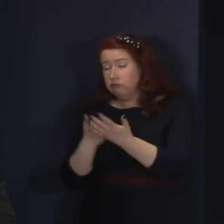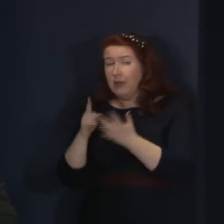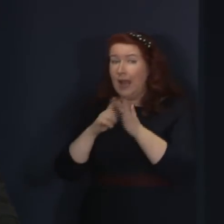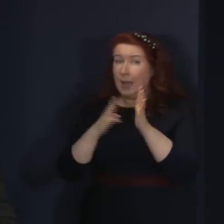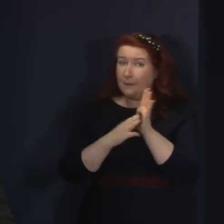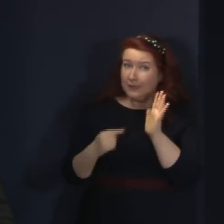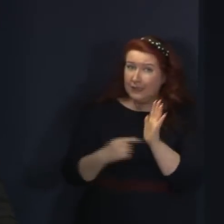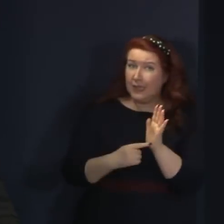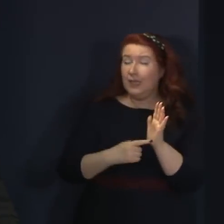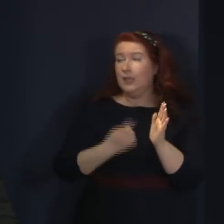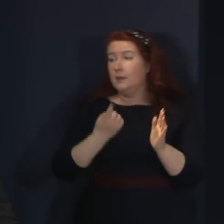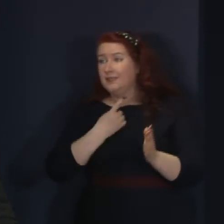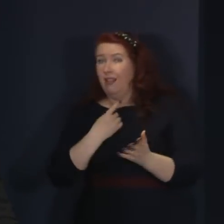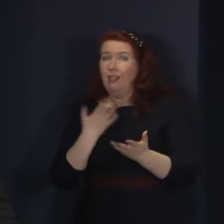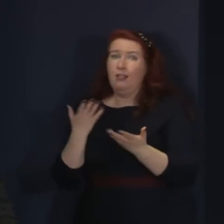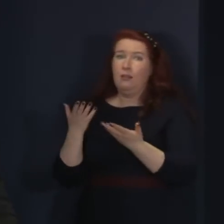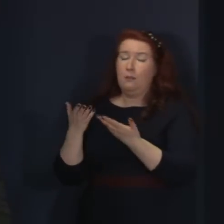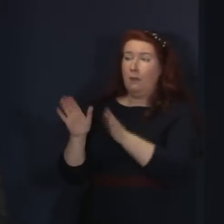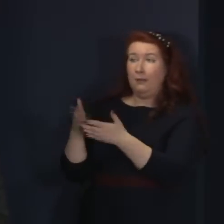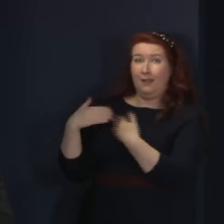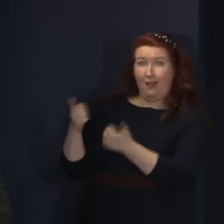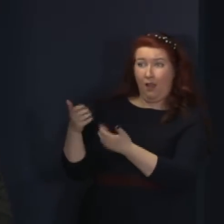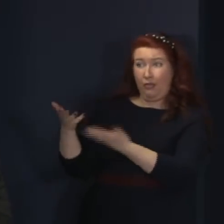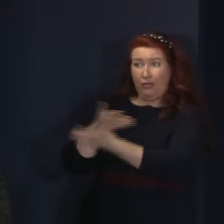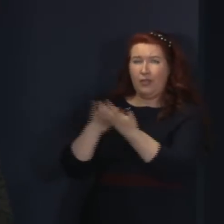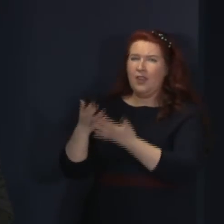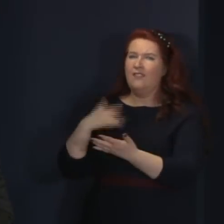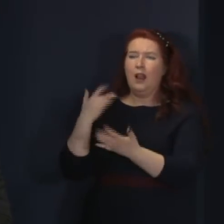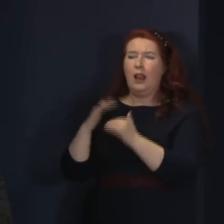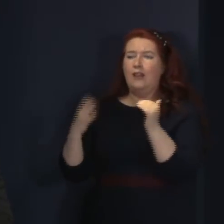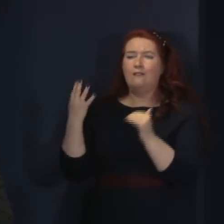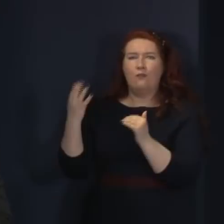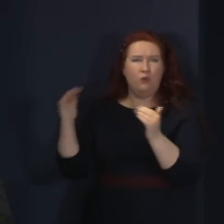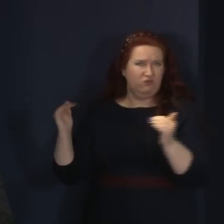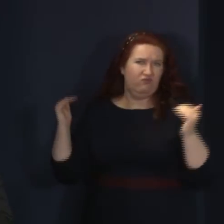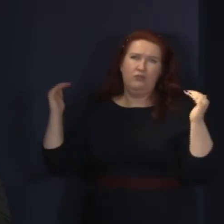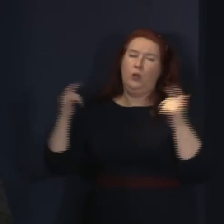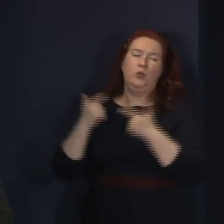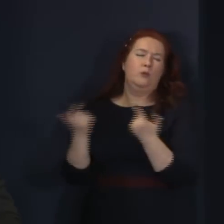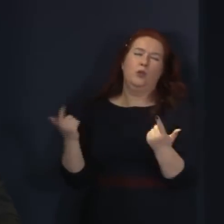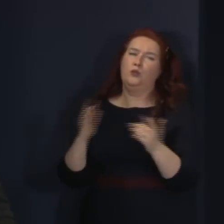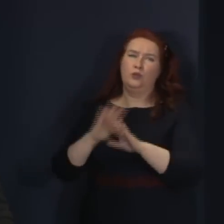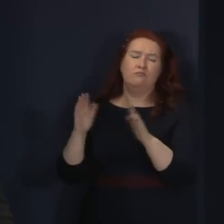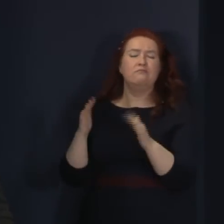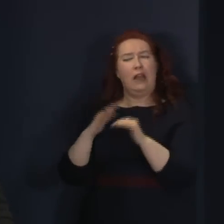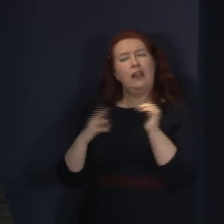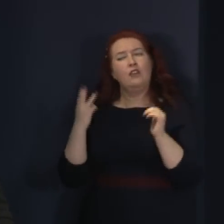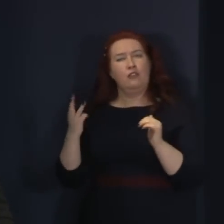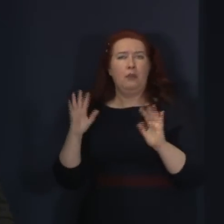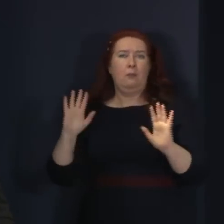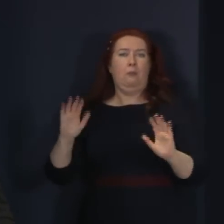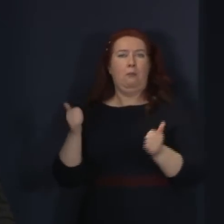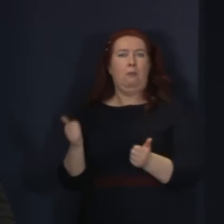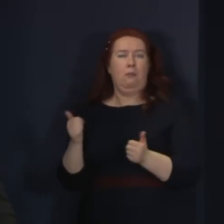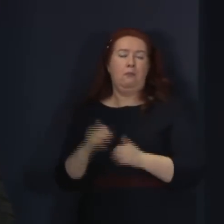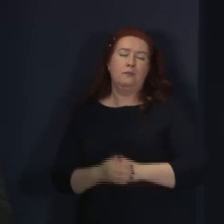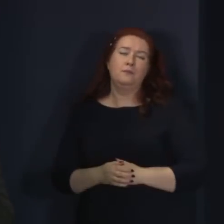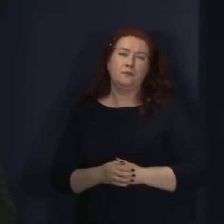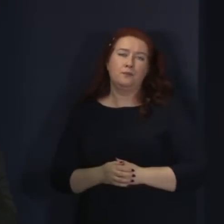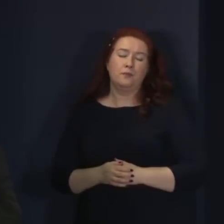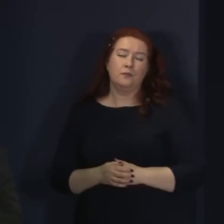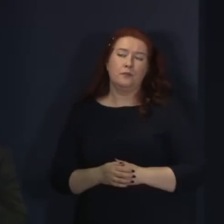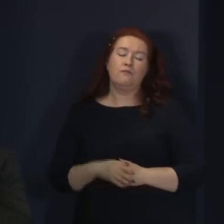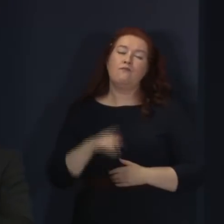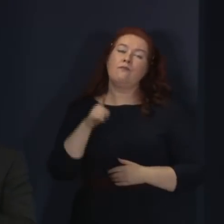and myself with the local Director of Public Health, we don't think it's proportionate to move Murray to level 4 at this current time.